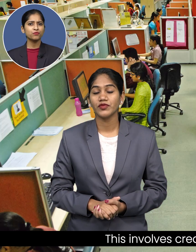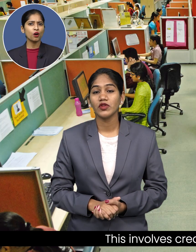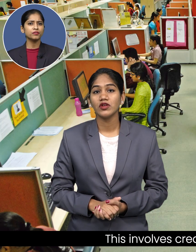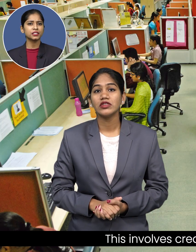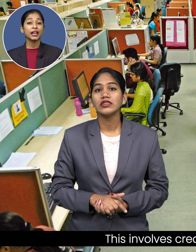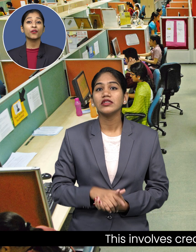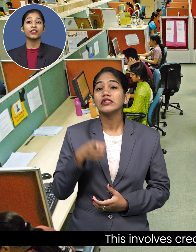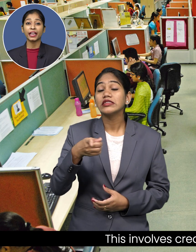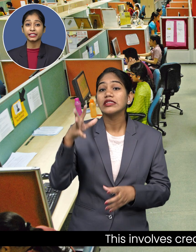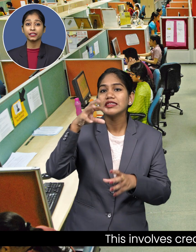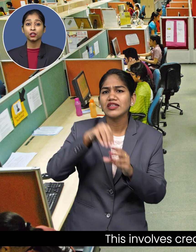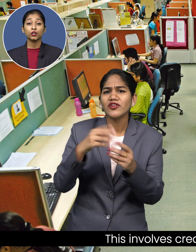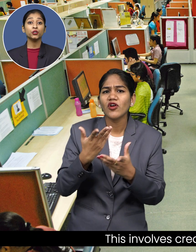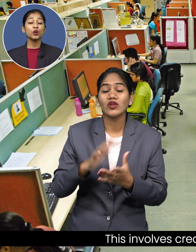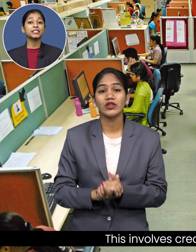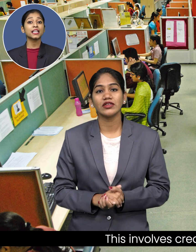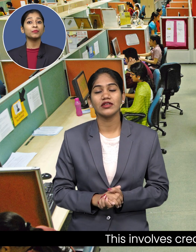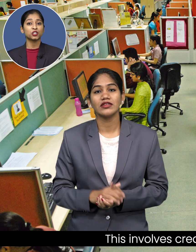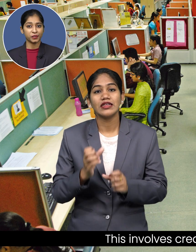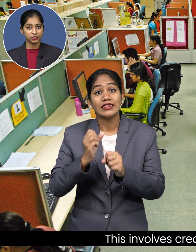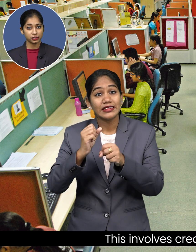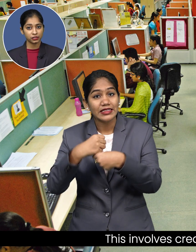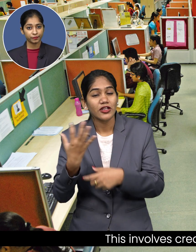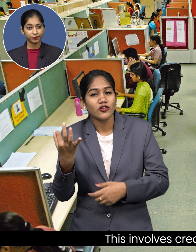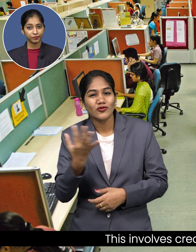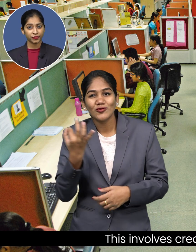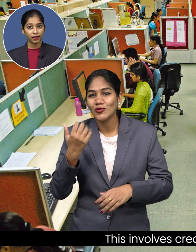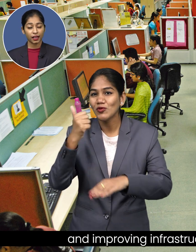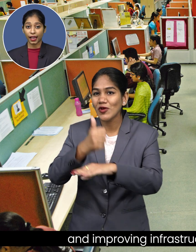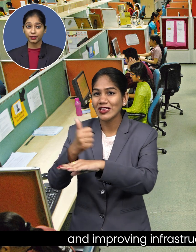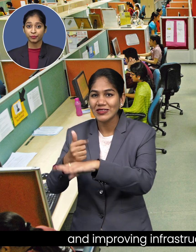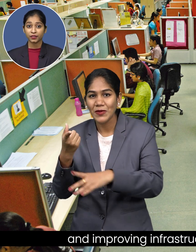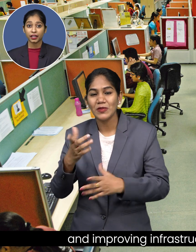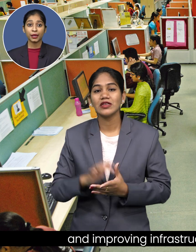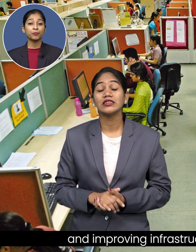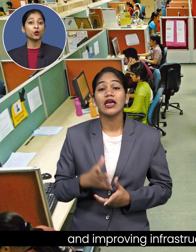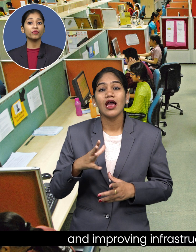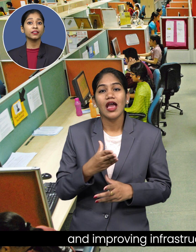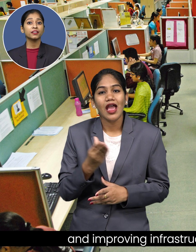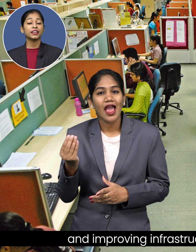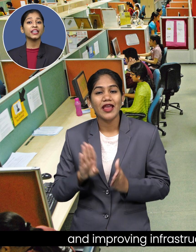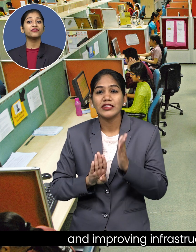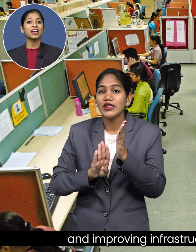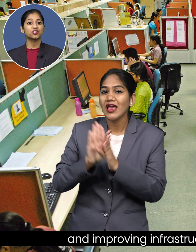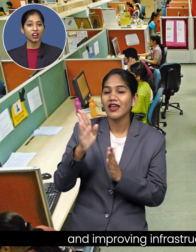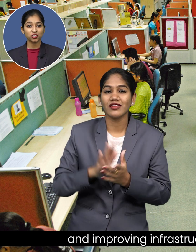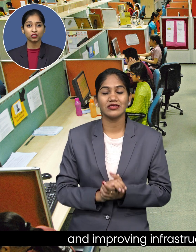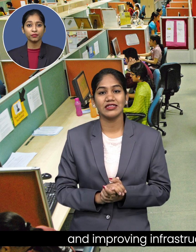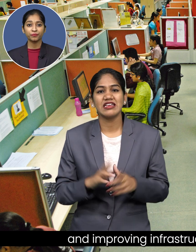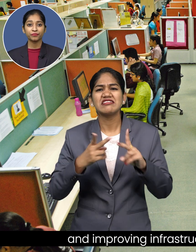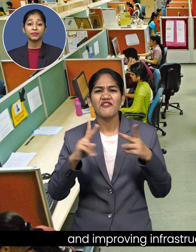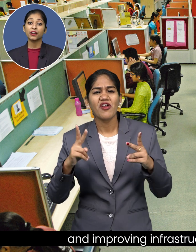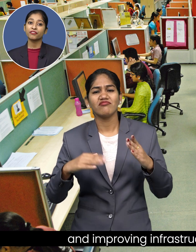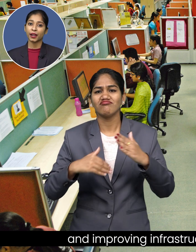This involves creating new establishments and improving